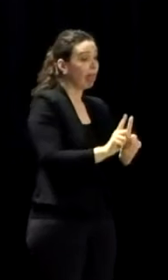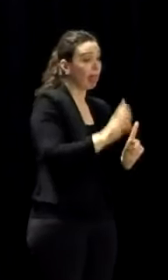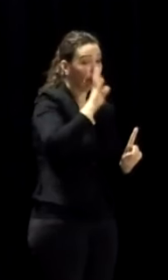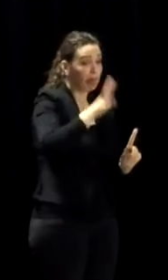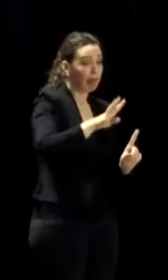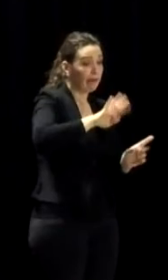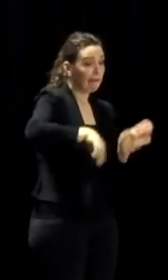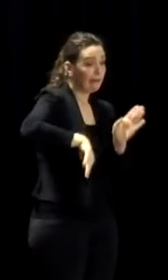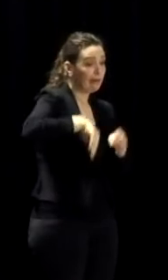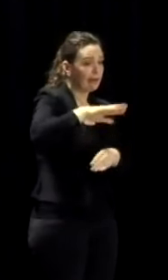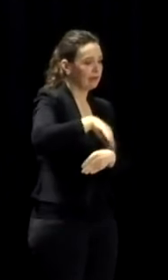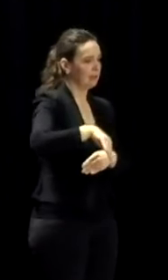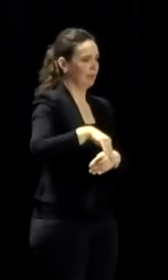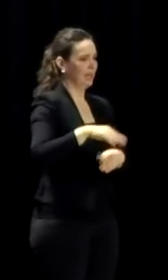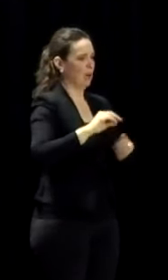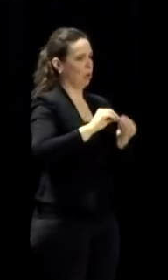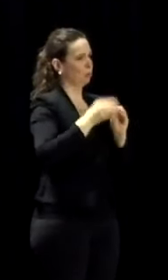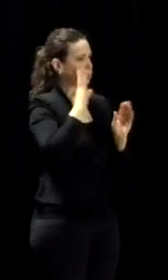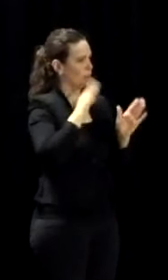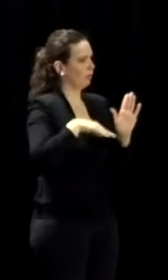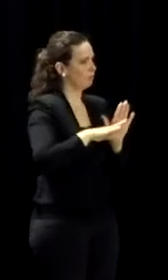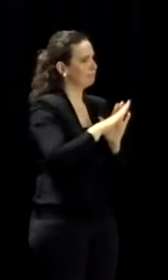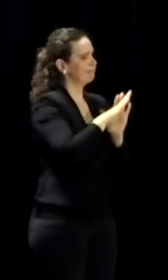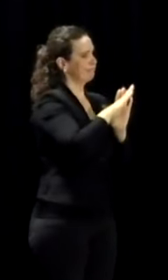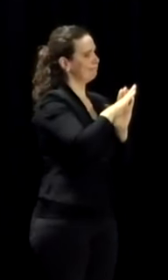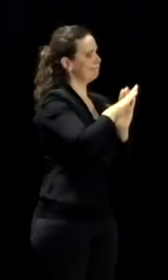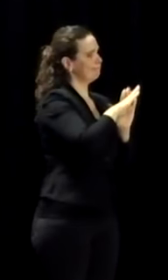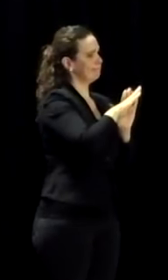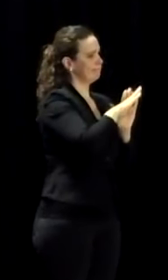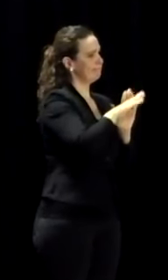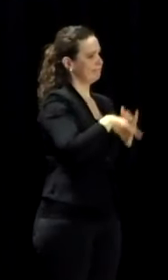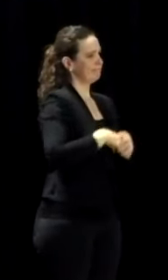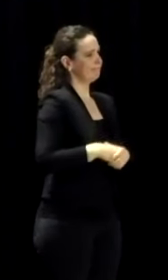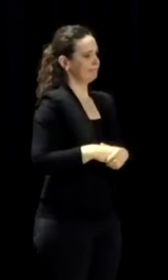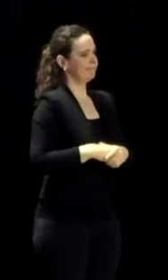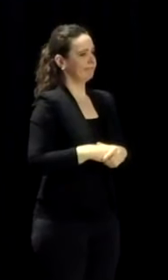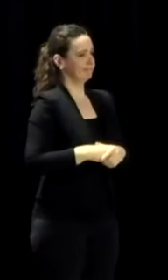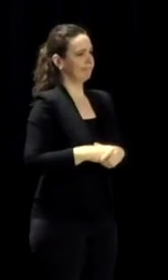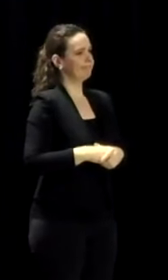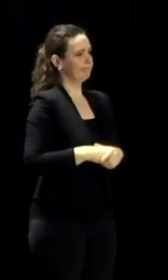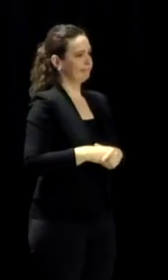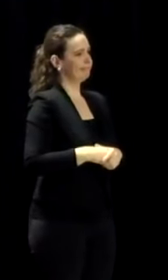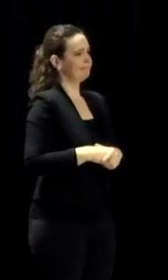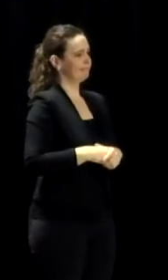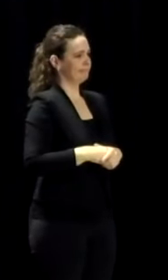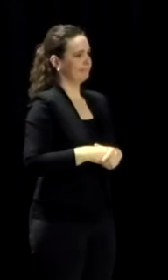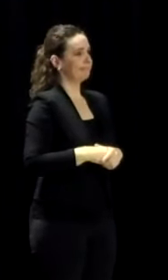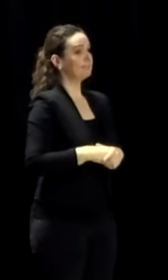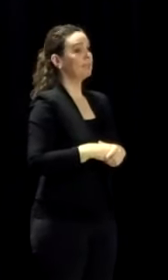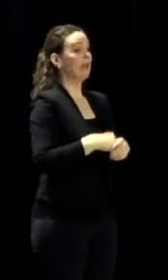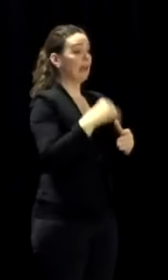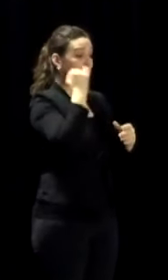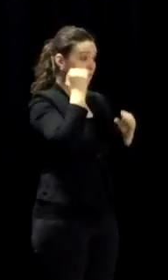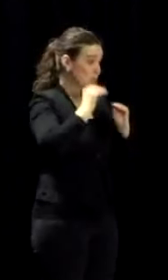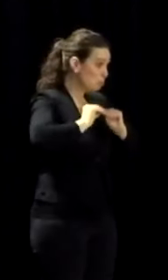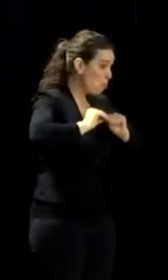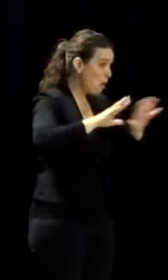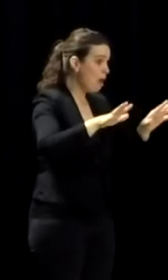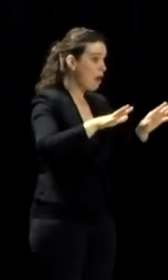then you starve it for the next 2 to 3 weeks. That puts you in the kind of April 15th, maybe a little bit later. But this gives the